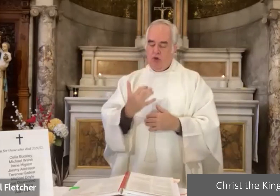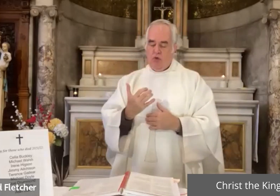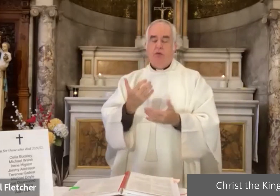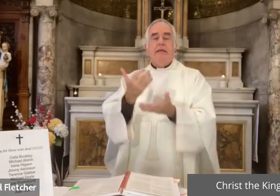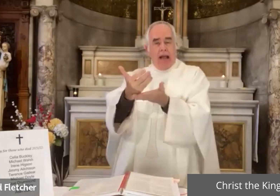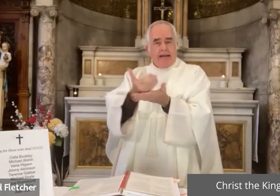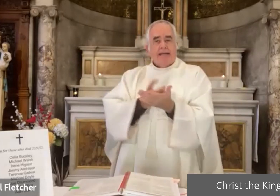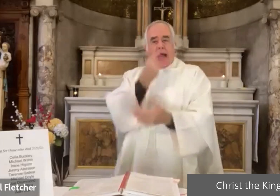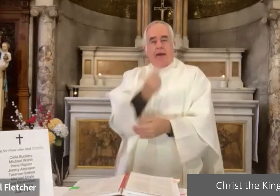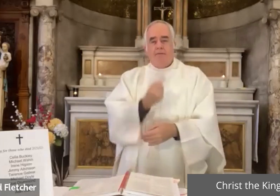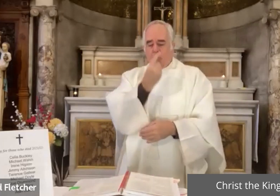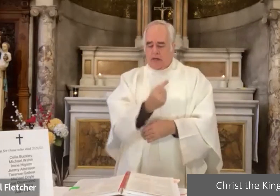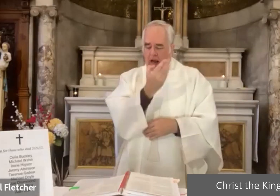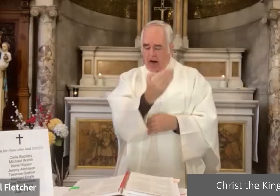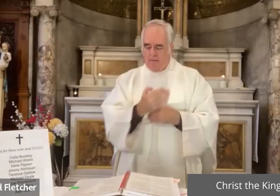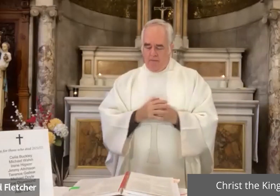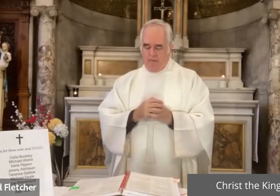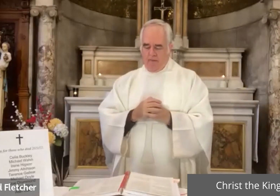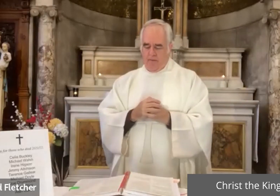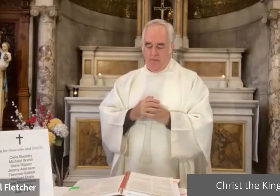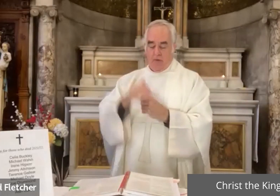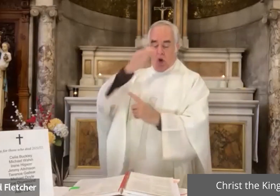the Jews, save yourself."